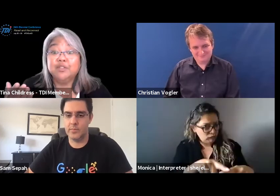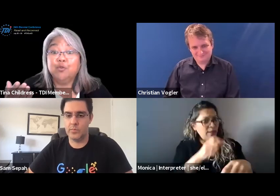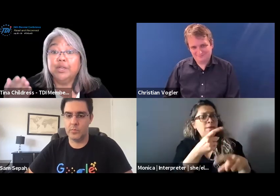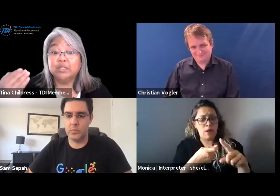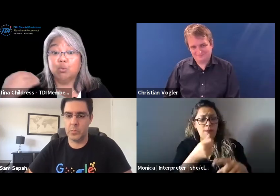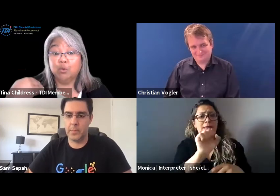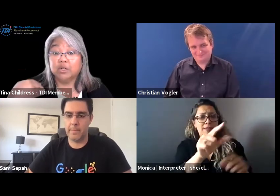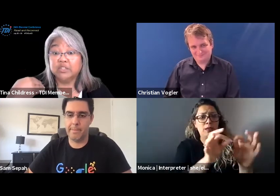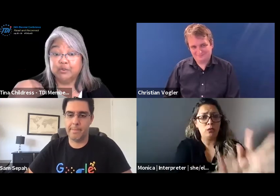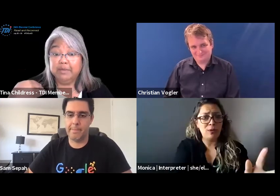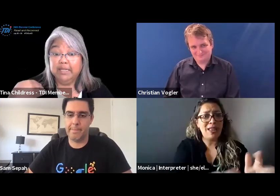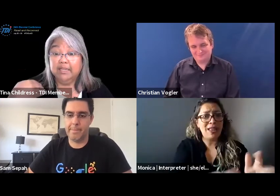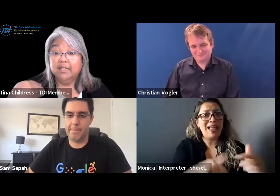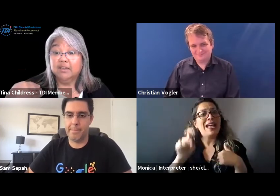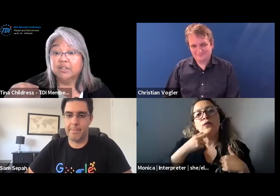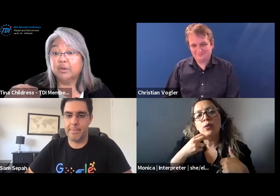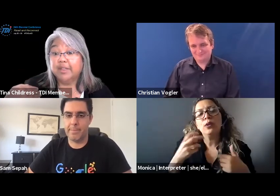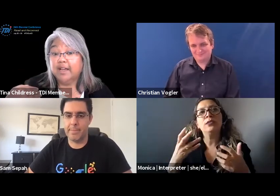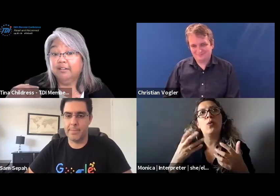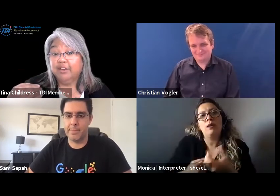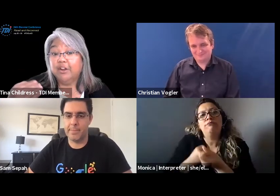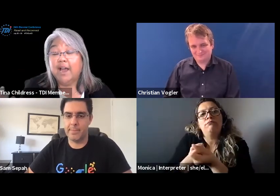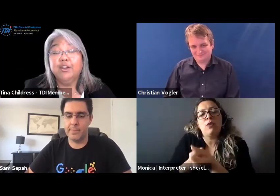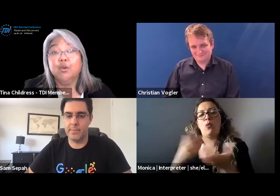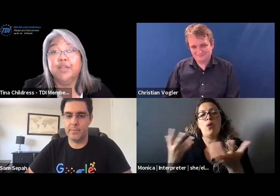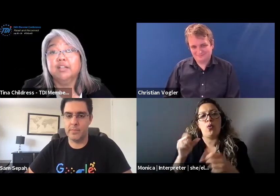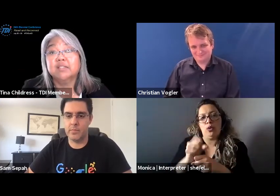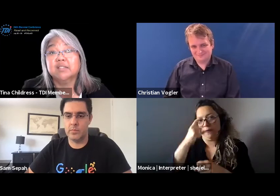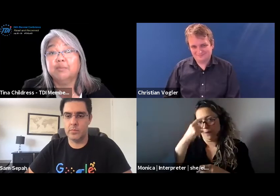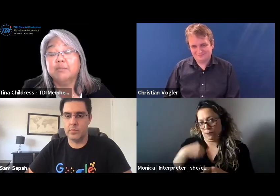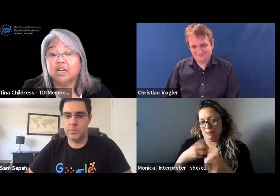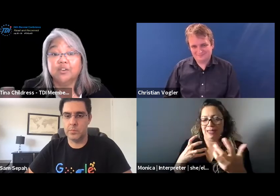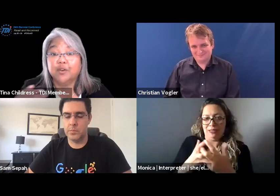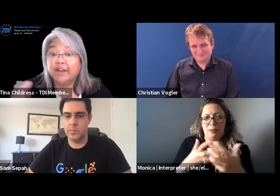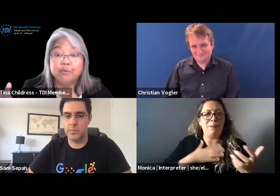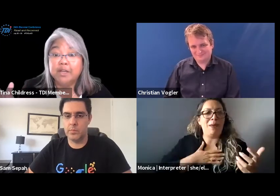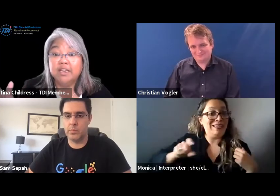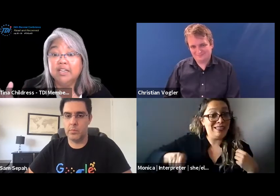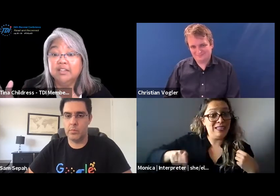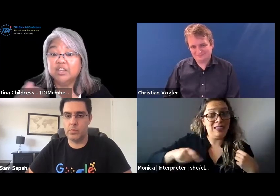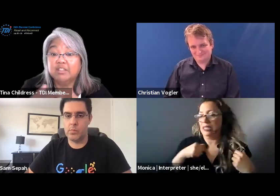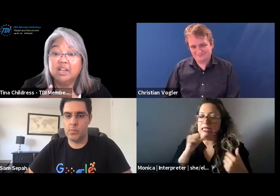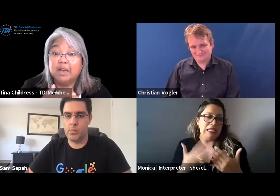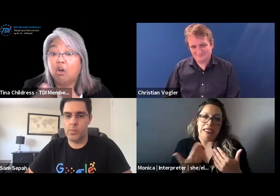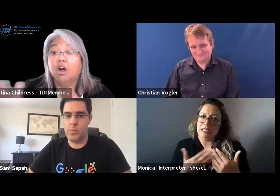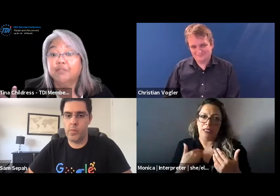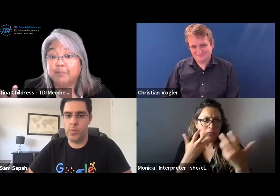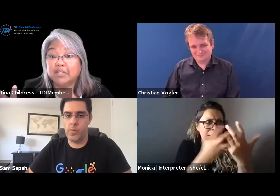to voice what works for me so that, I know that it's sometimes hard for everybody to think about all of the